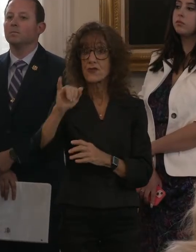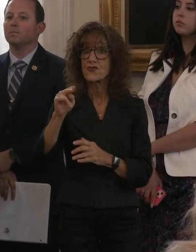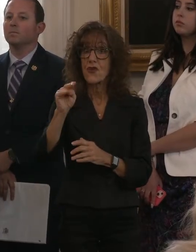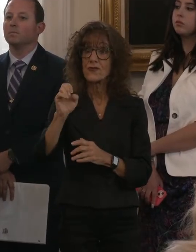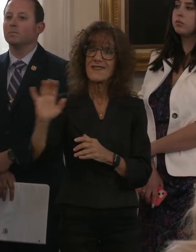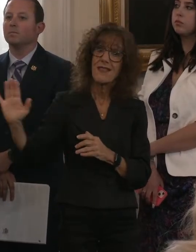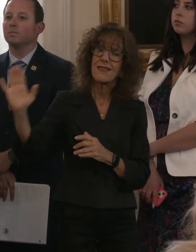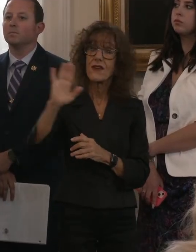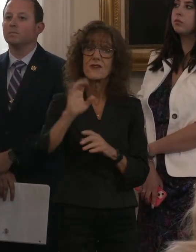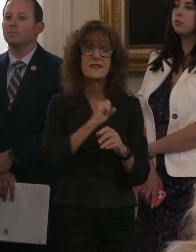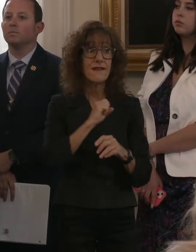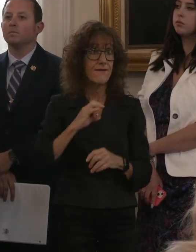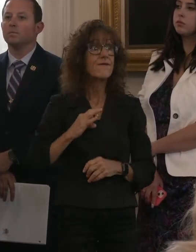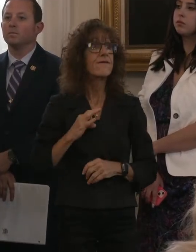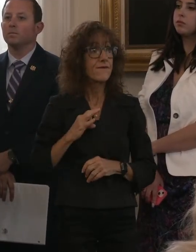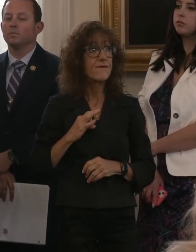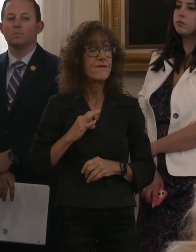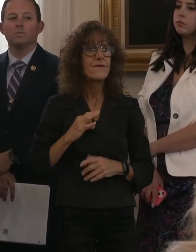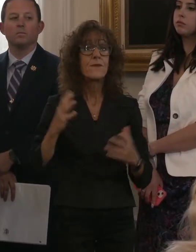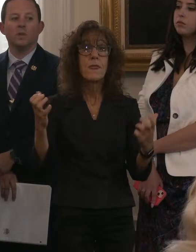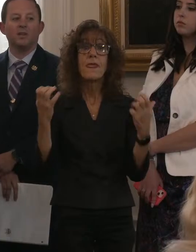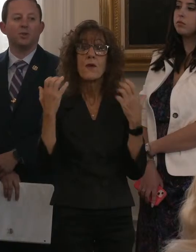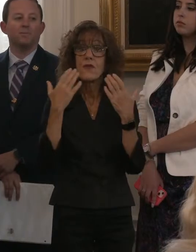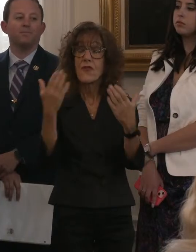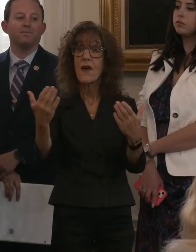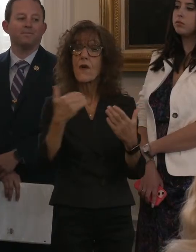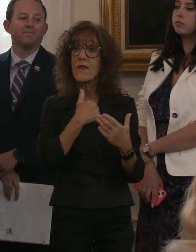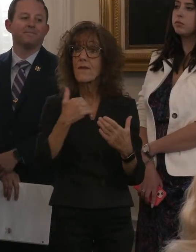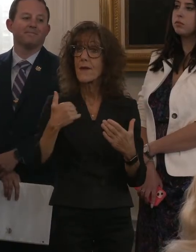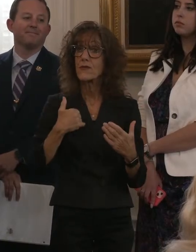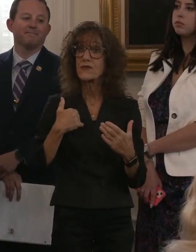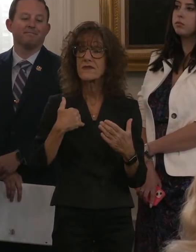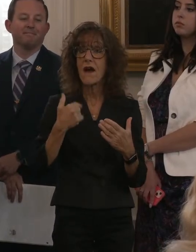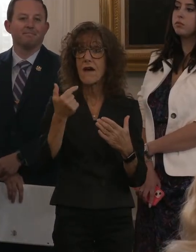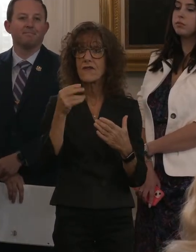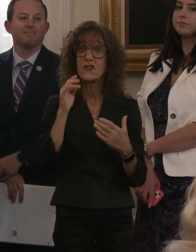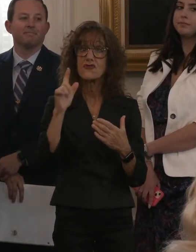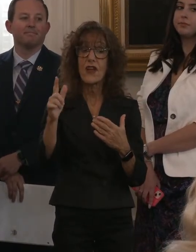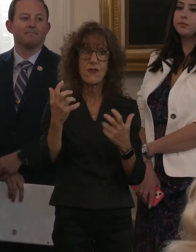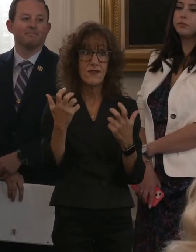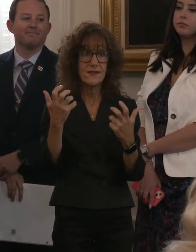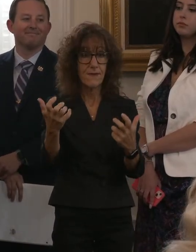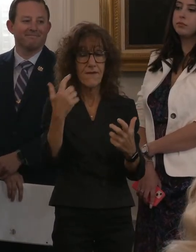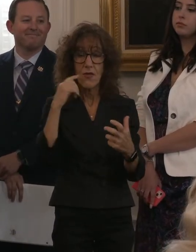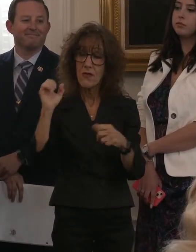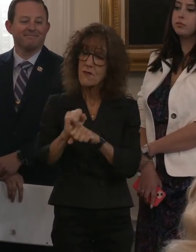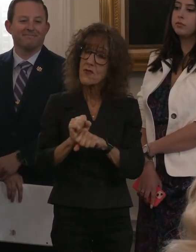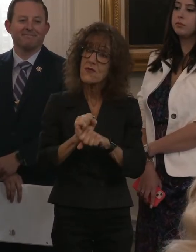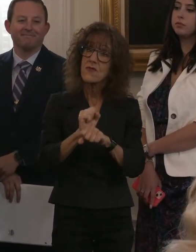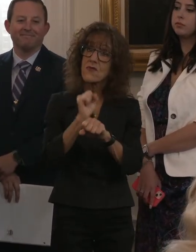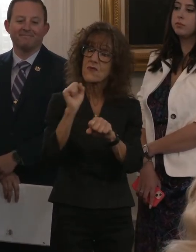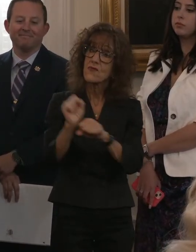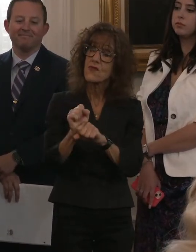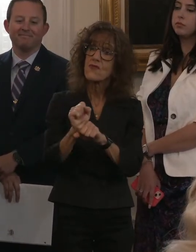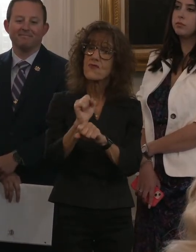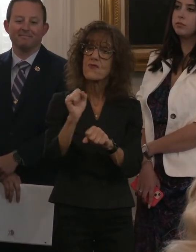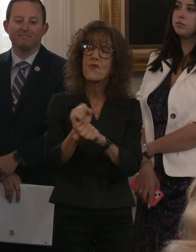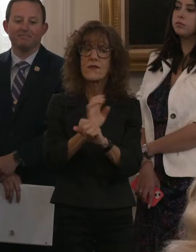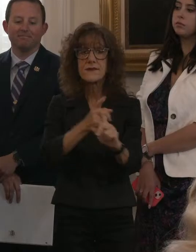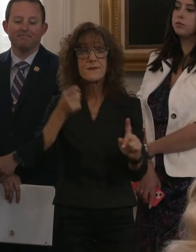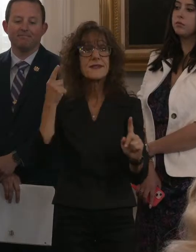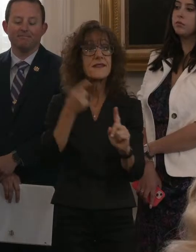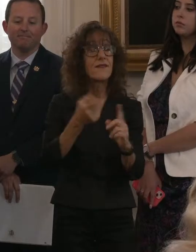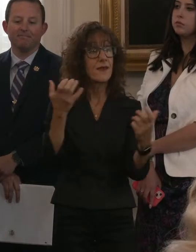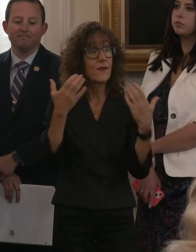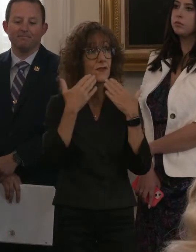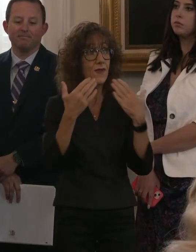their staff. I want to thank all the members of the General Assembly for all the hard work they put in, and I specifically